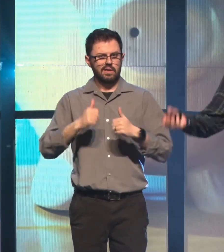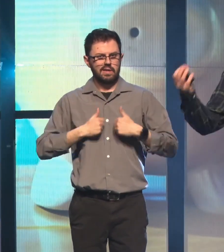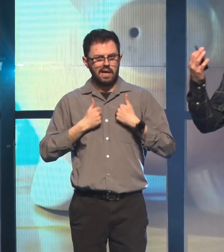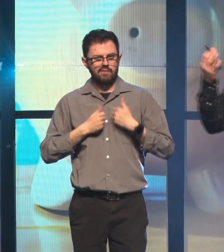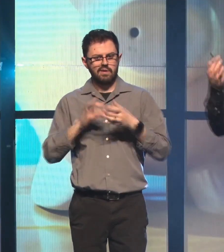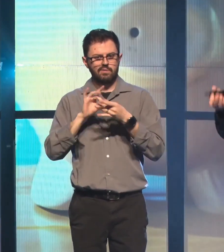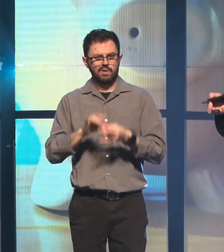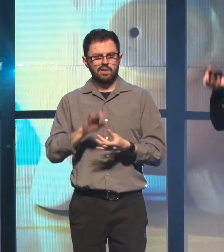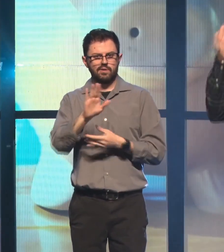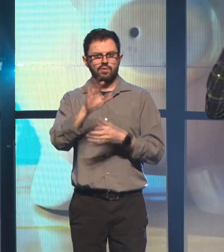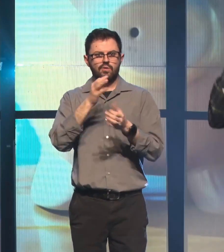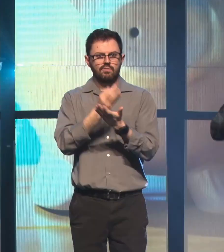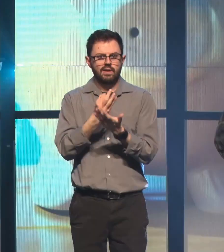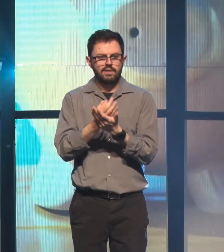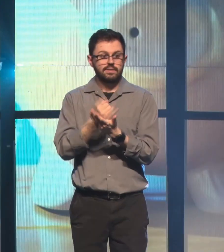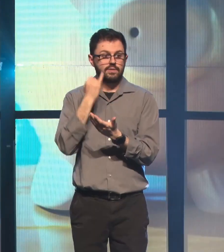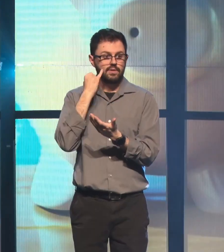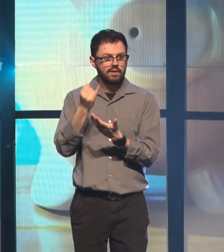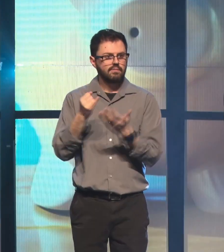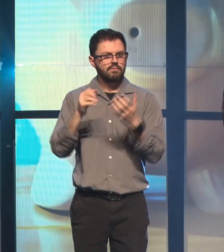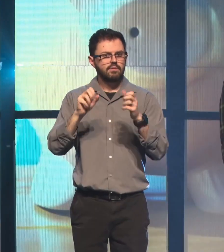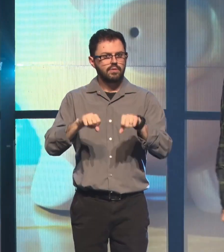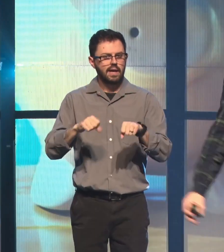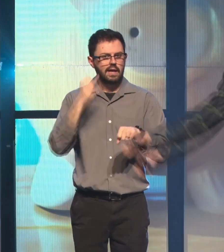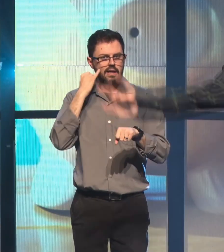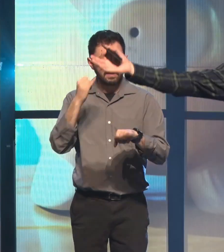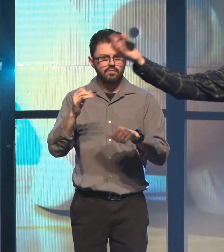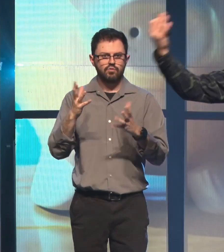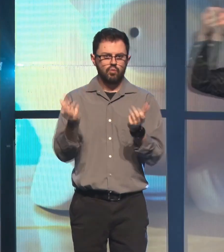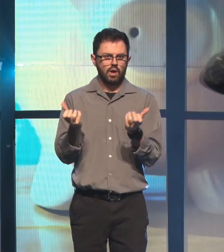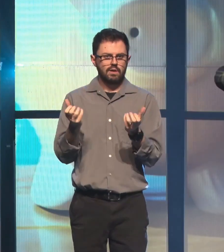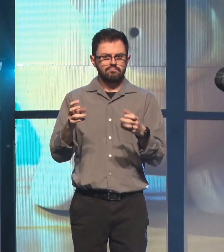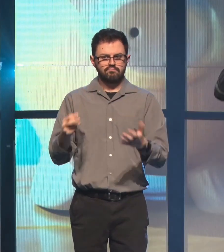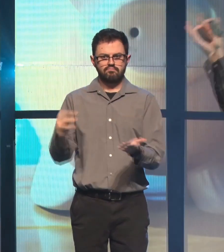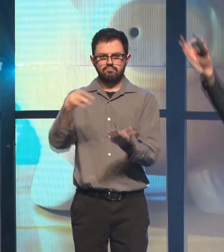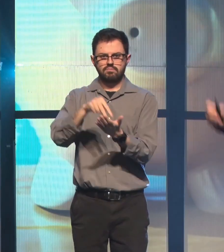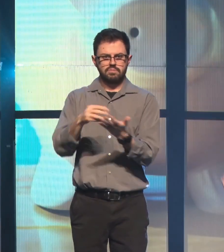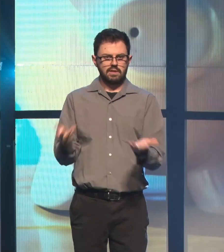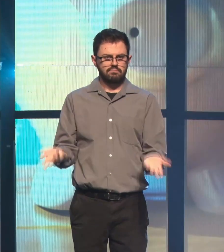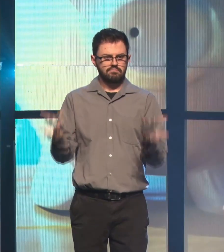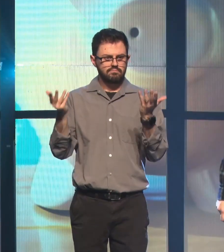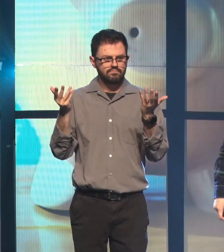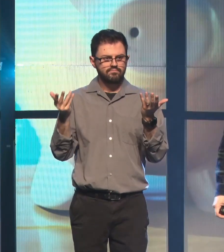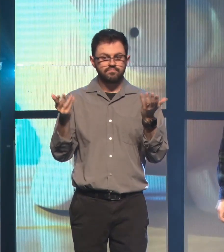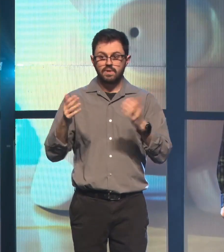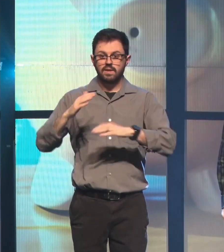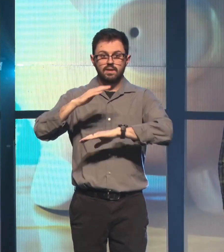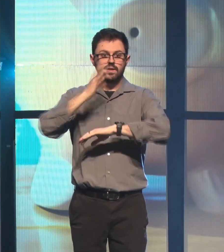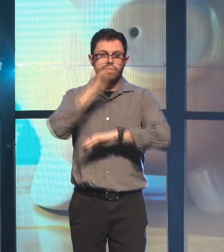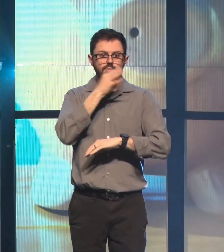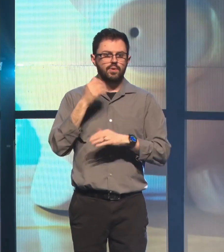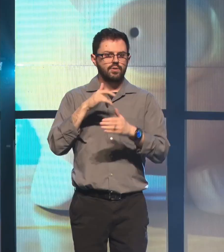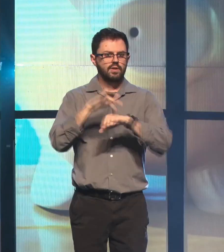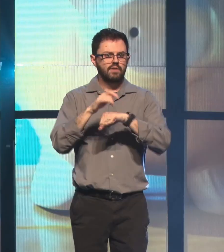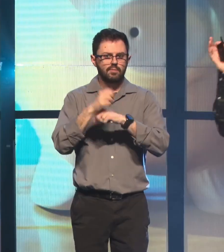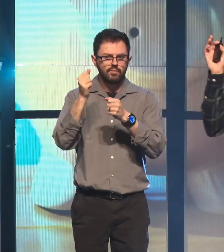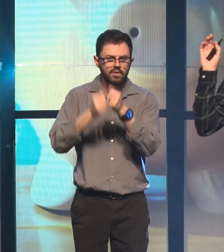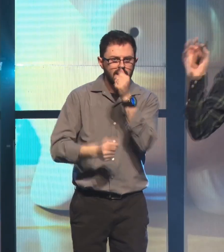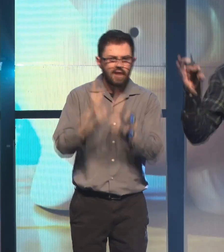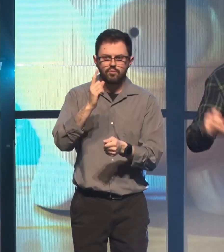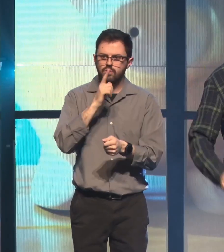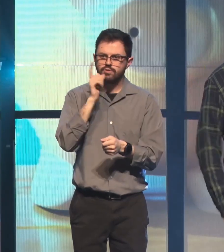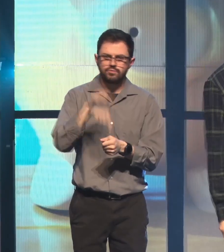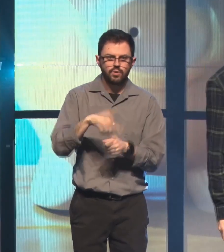going to invite those of you that are able to and would like to stand. The table is open for everyone. There's no class you go through here. This